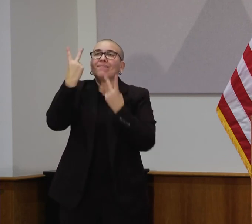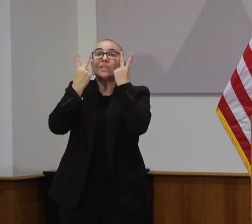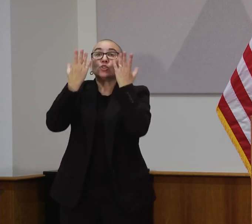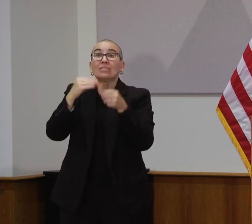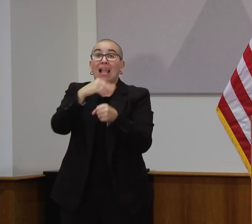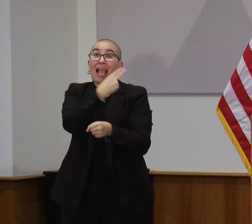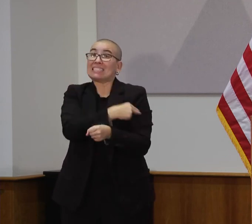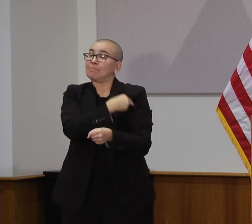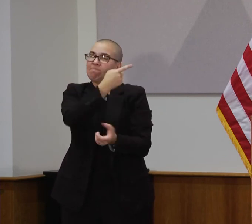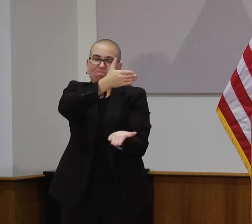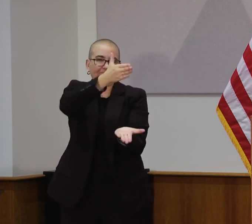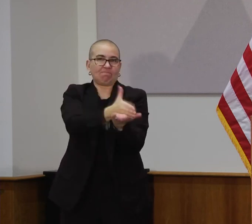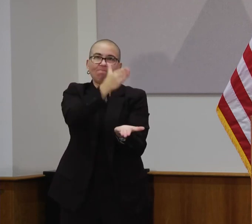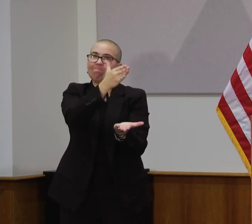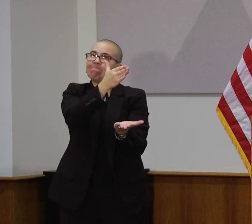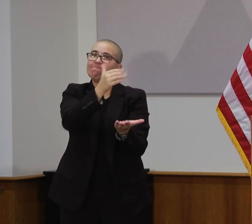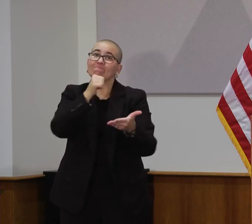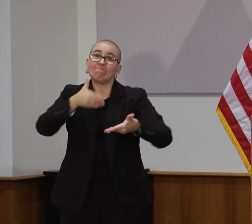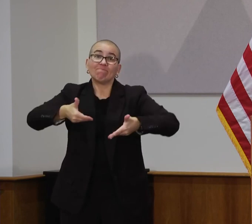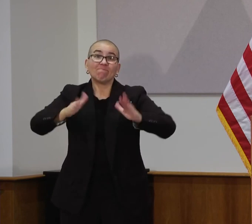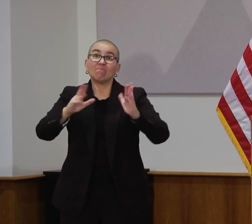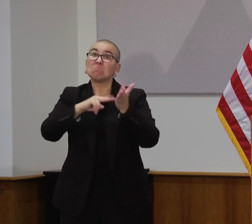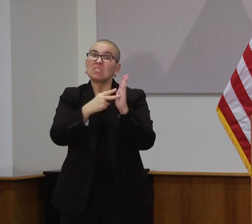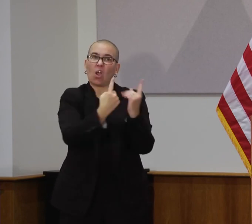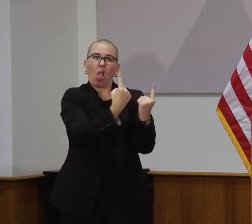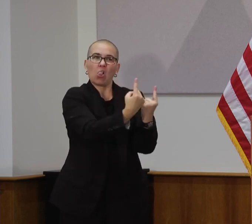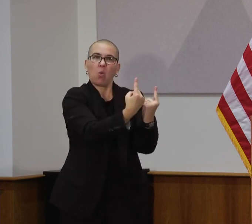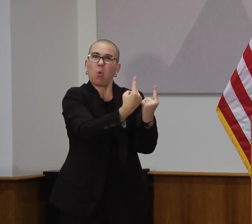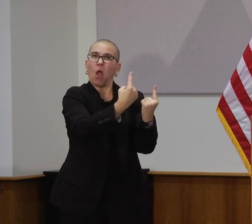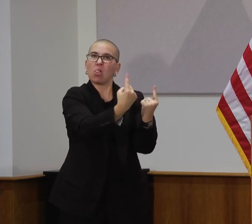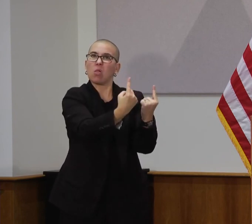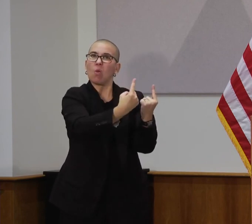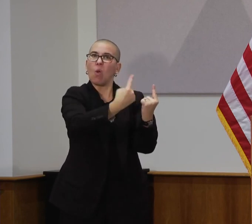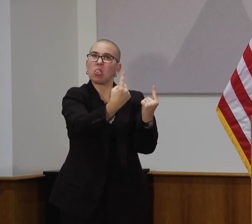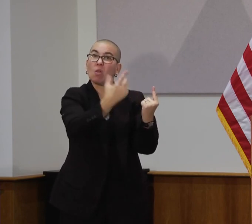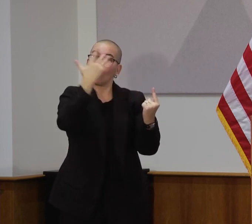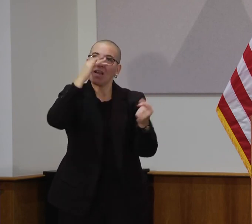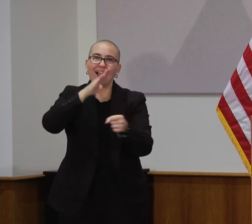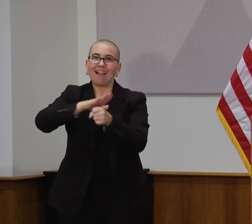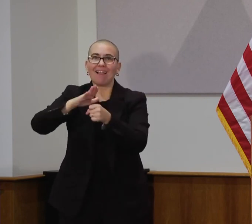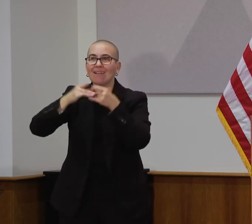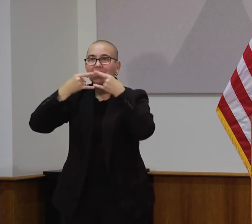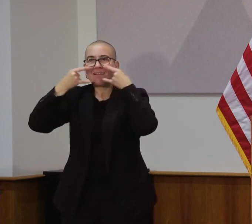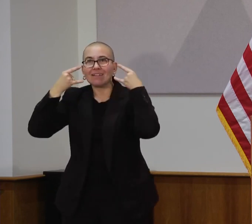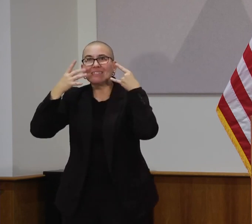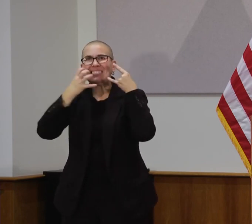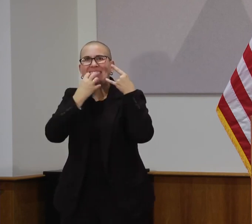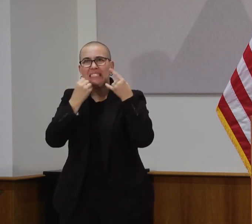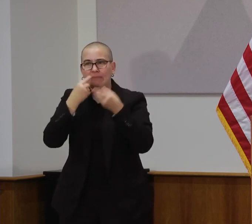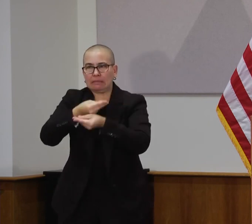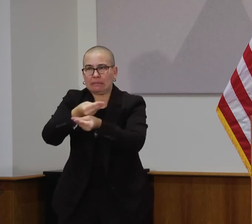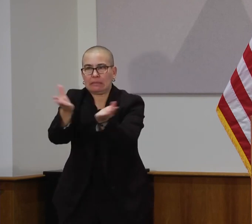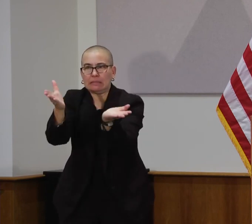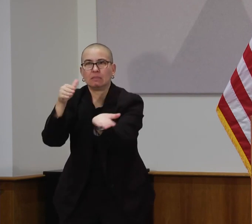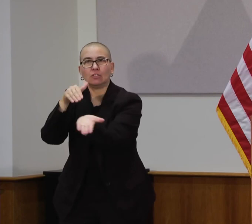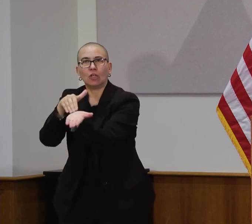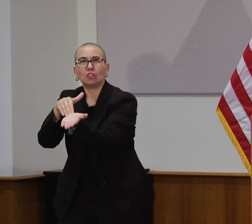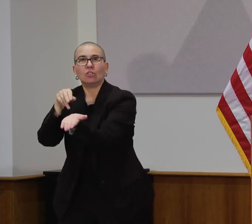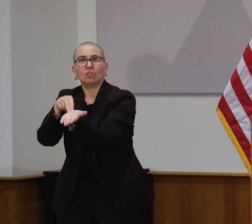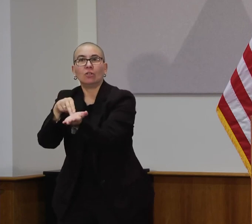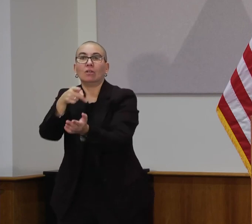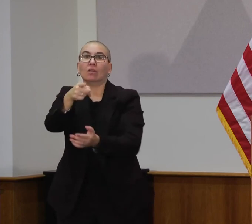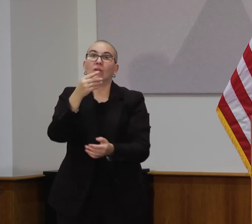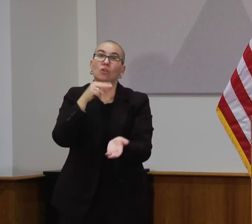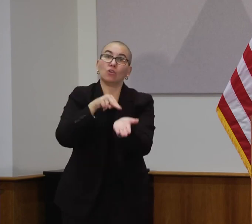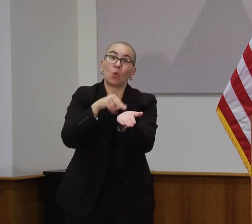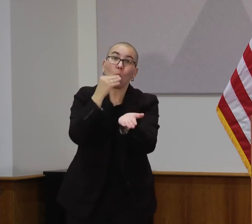to hospitals and skilled nursing facilities first. We need increased availability of rapid testing for healthcare